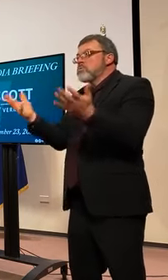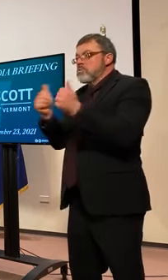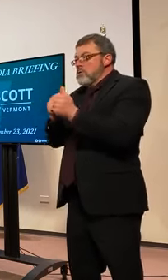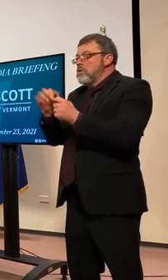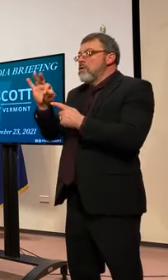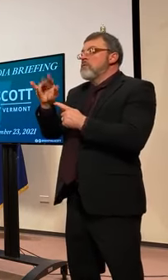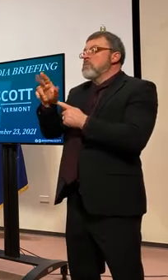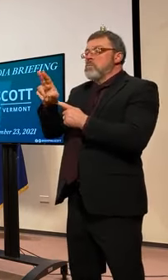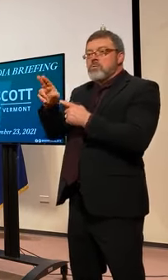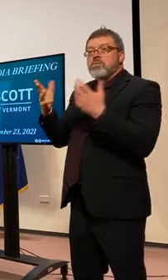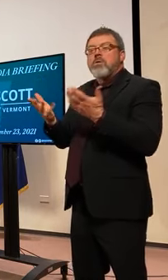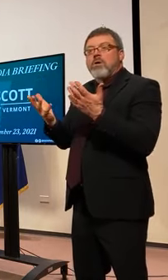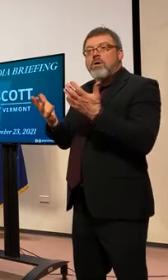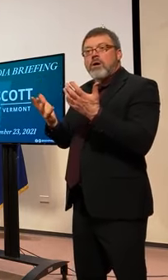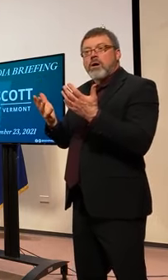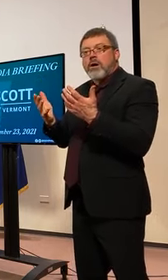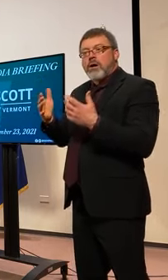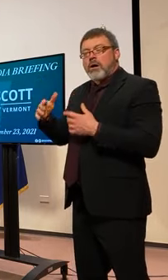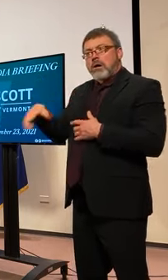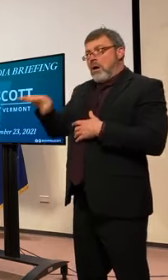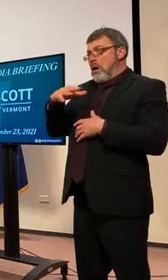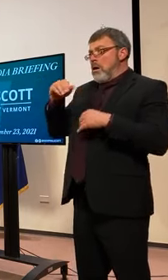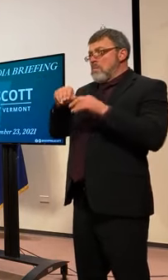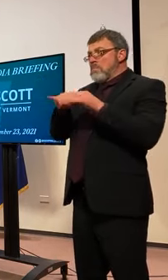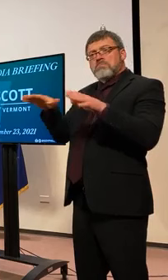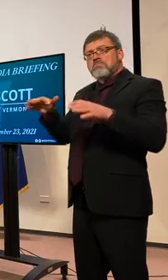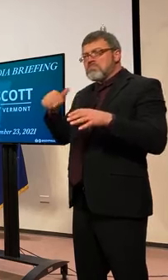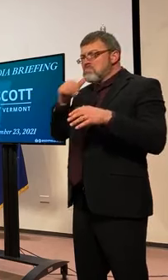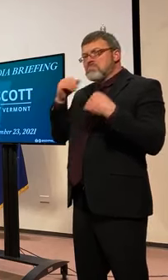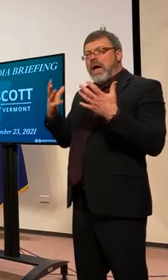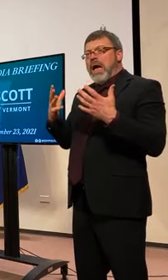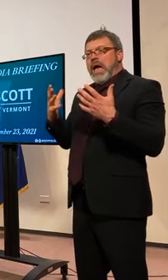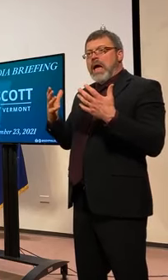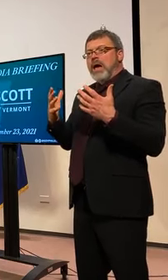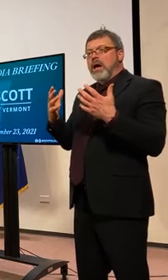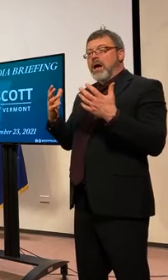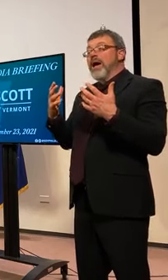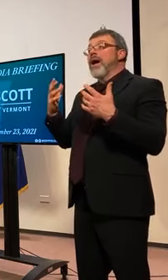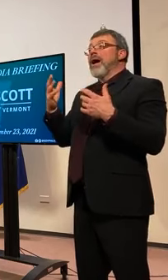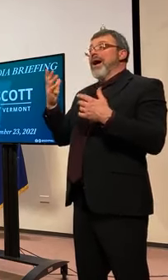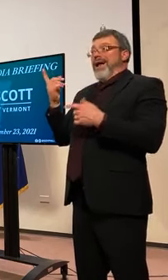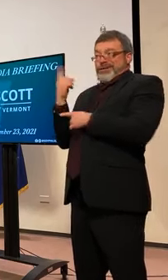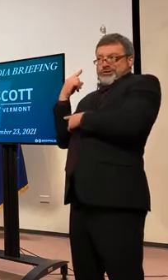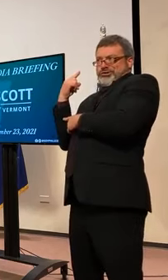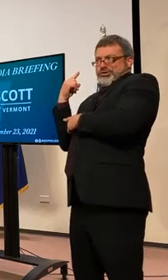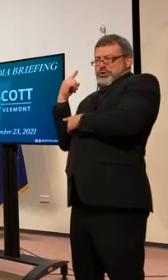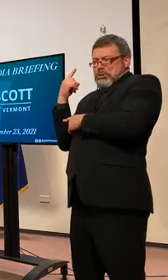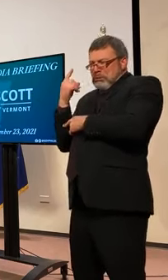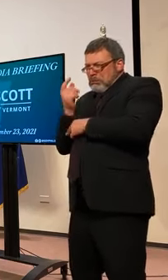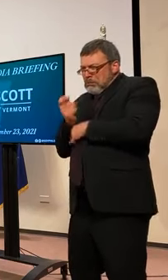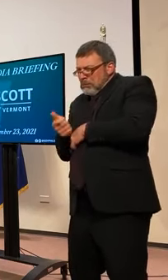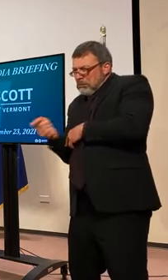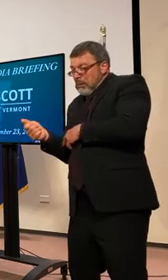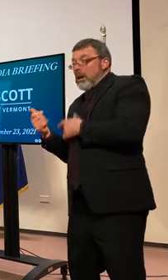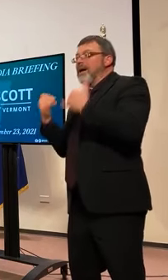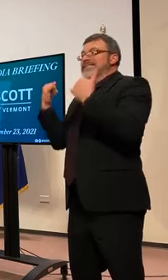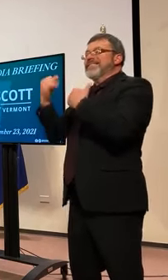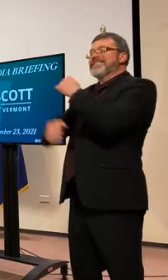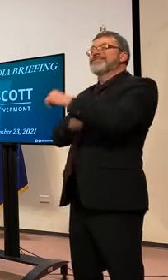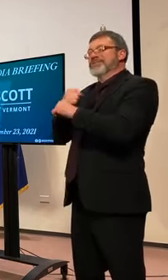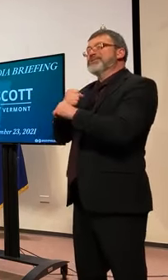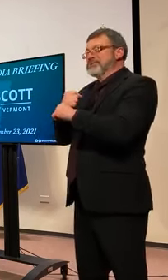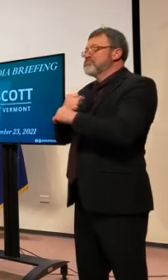year, we will have a flu season. We are well behind last year's record-setting uptake of